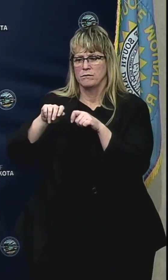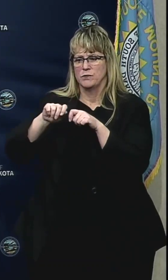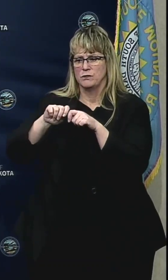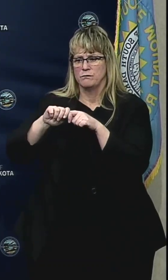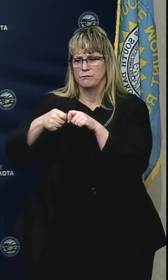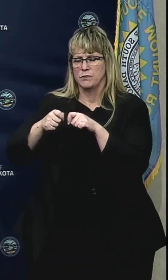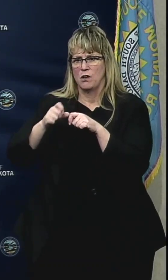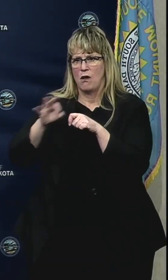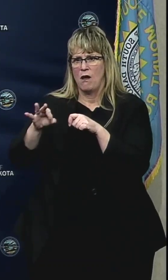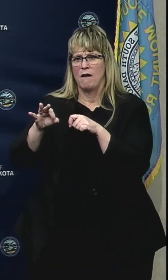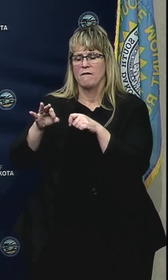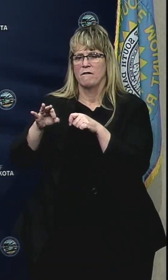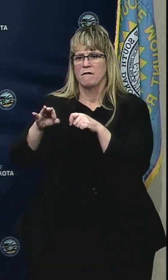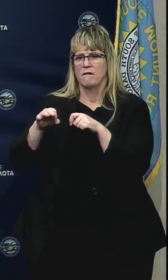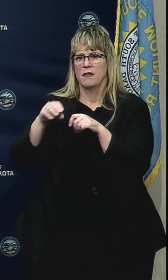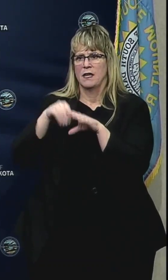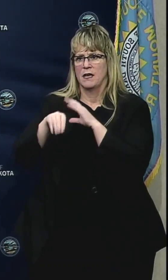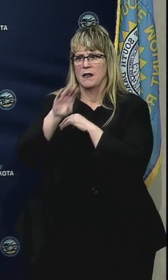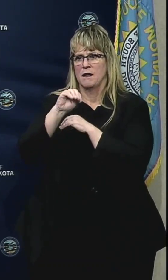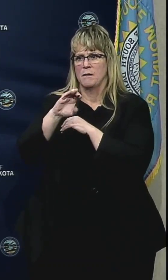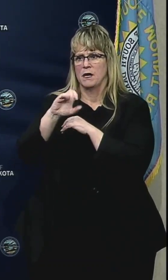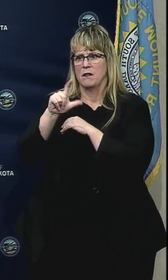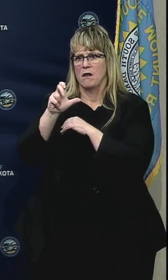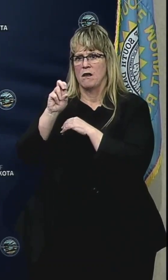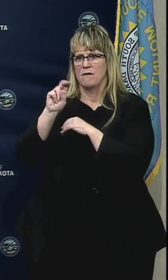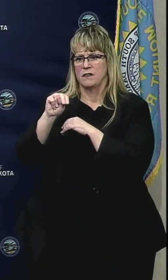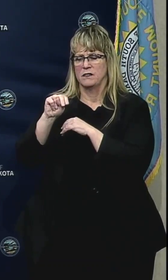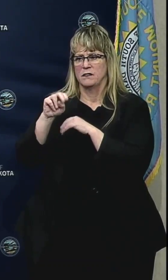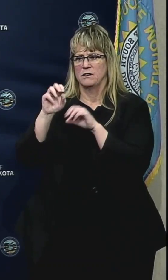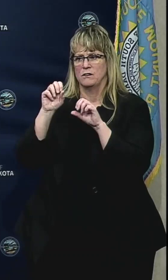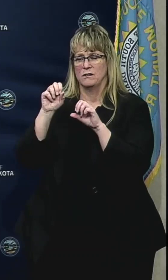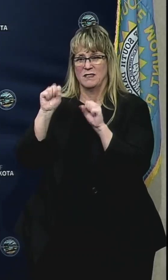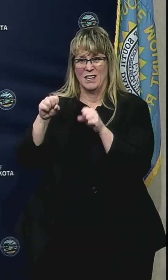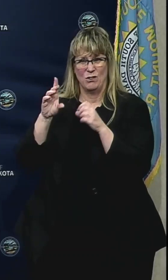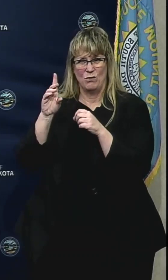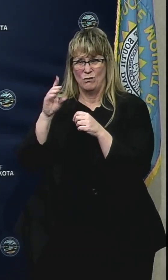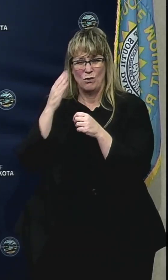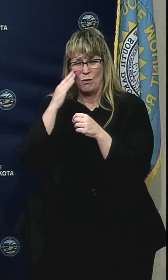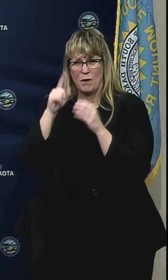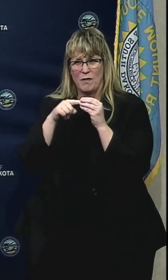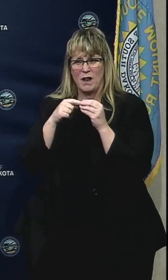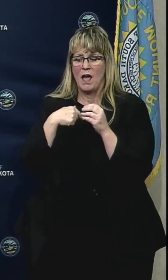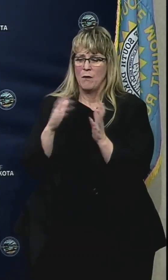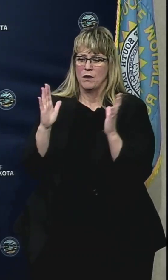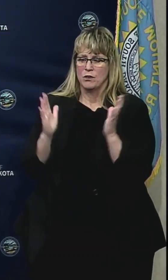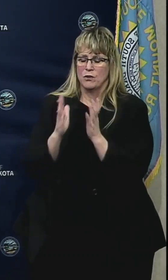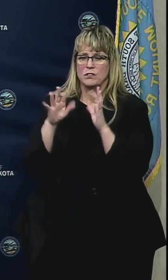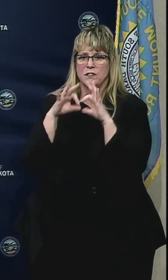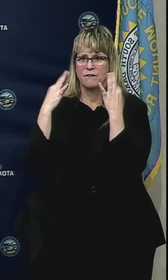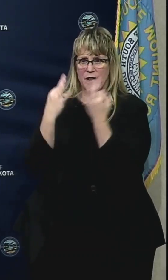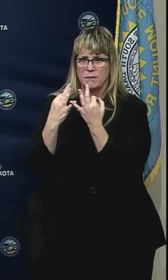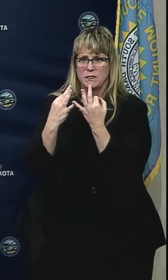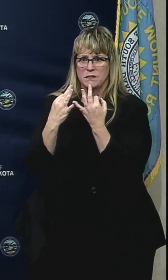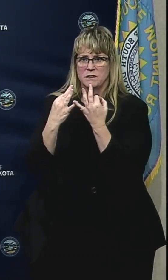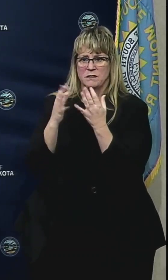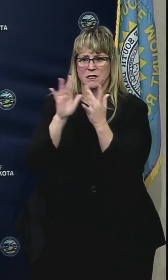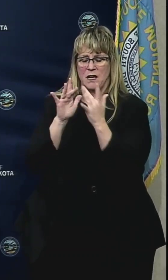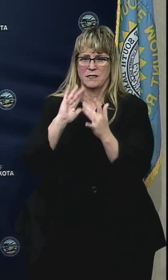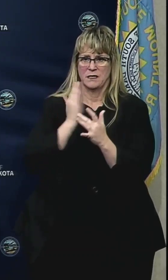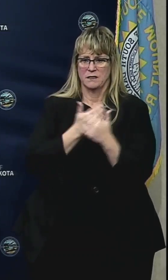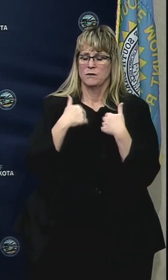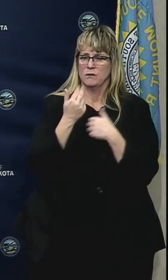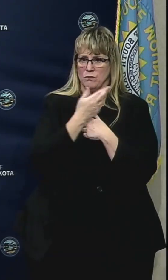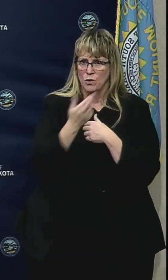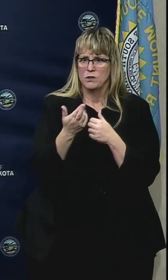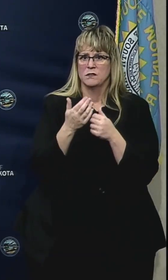wash their hands and keep good hygiene during a public health crisis. What I would encourage those families to do is to reach out to us. We have resources